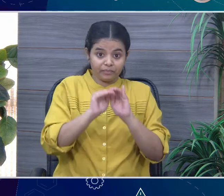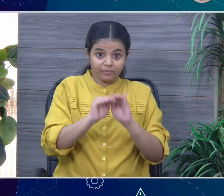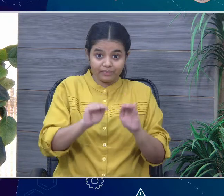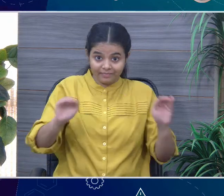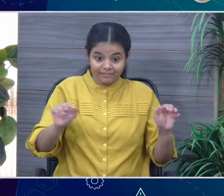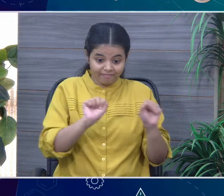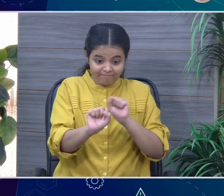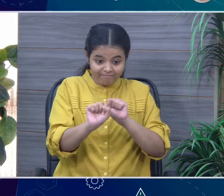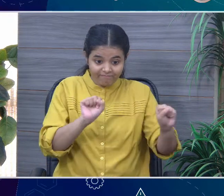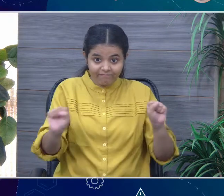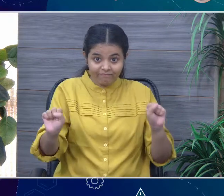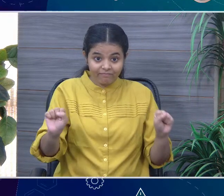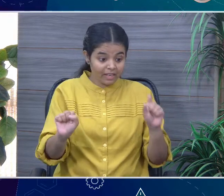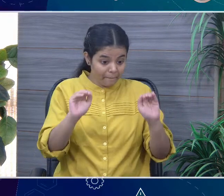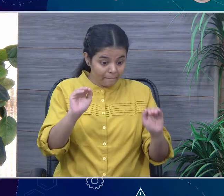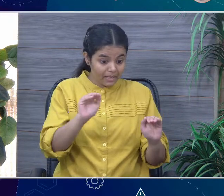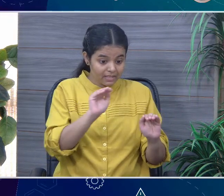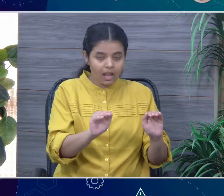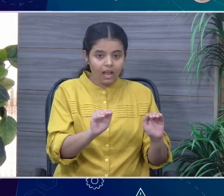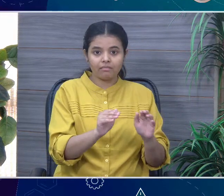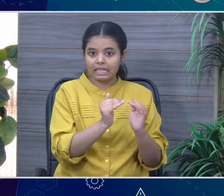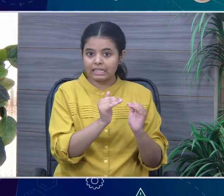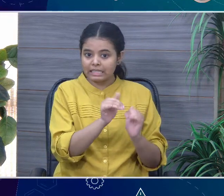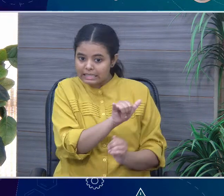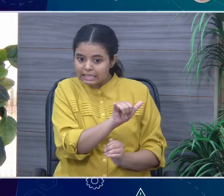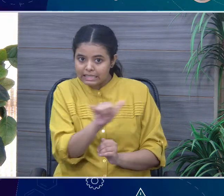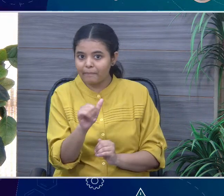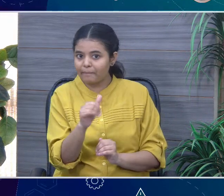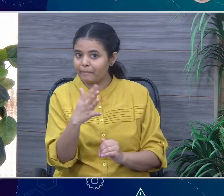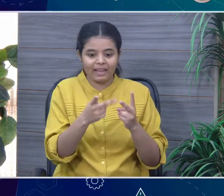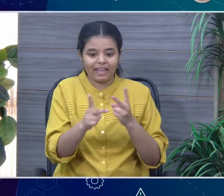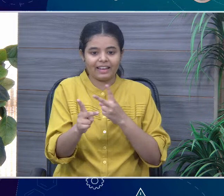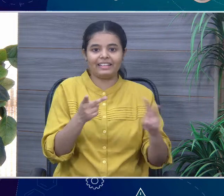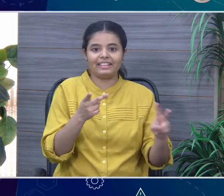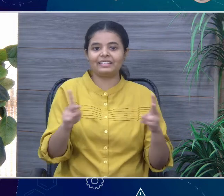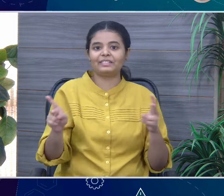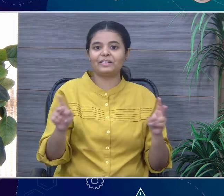child is different from the other child, and therefore